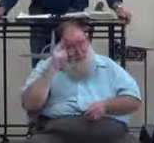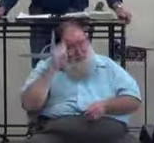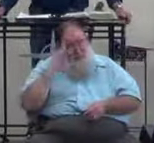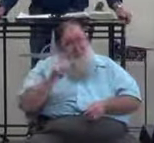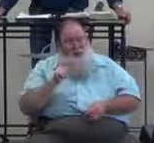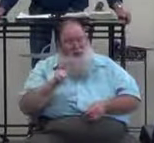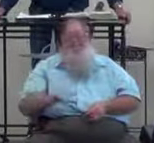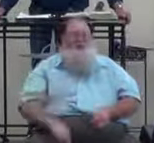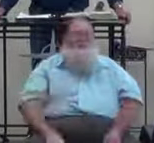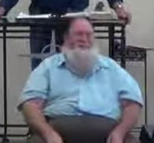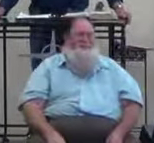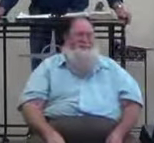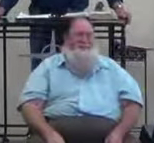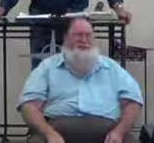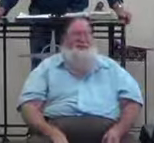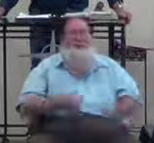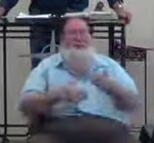Sunday,